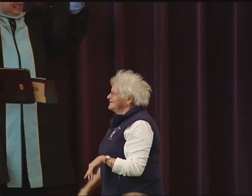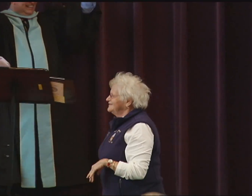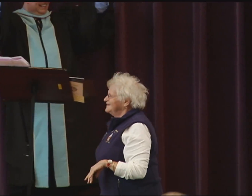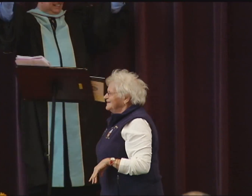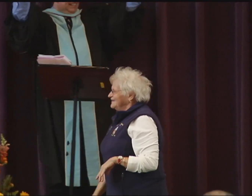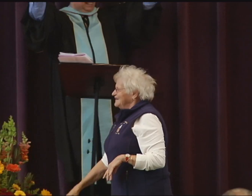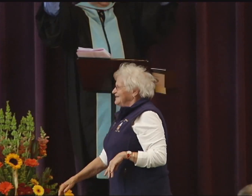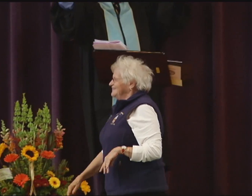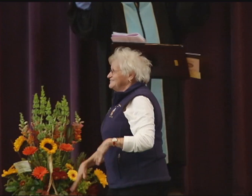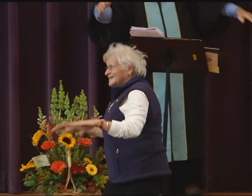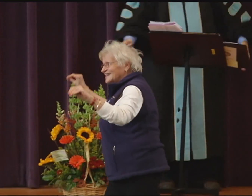Rowley.